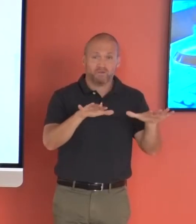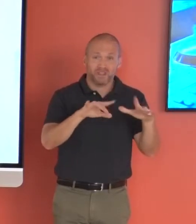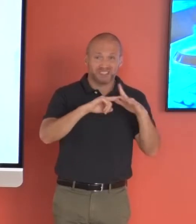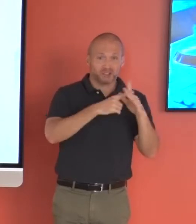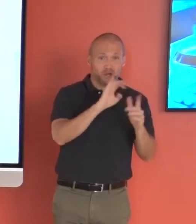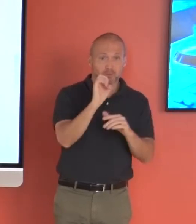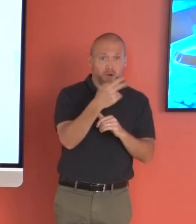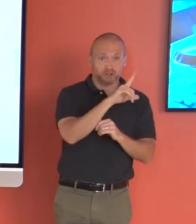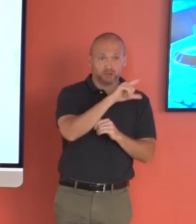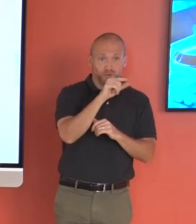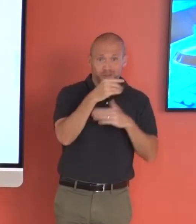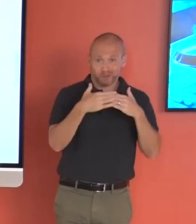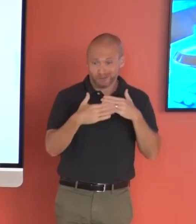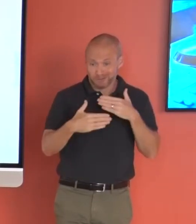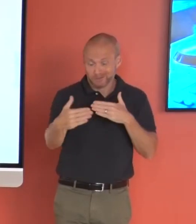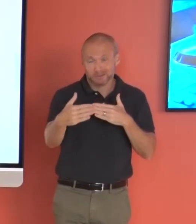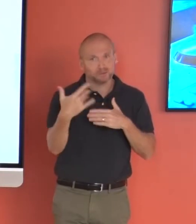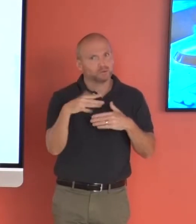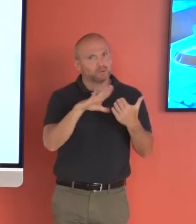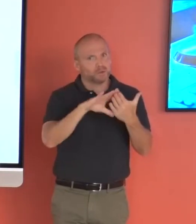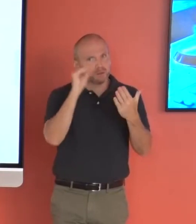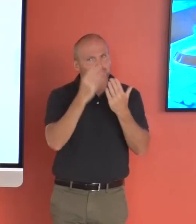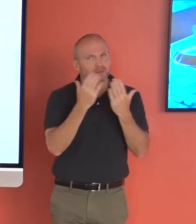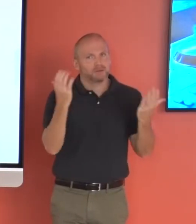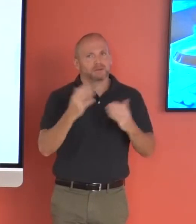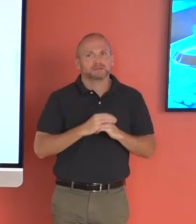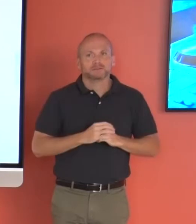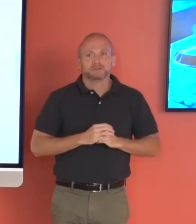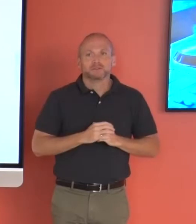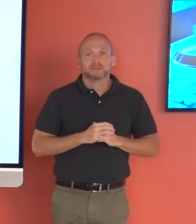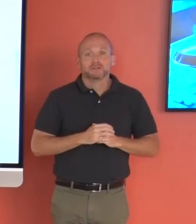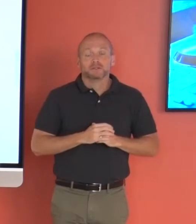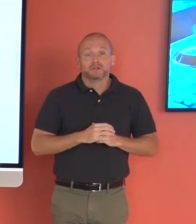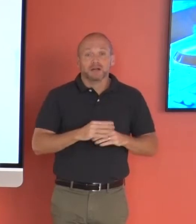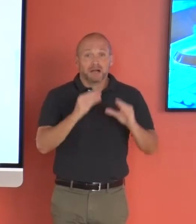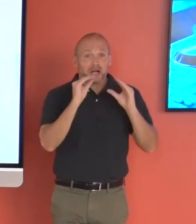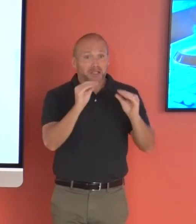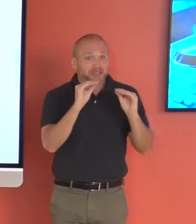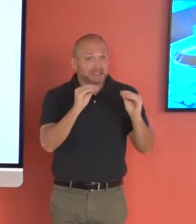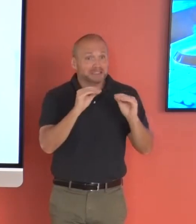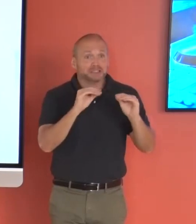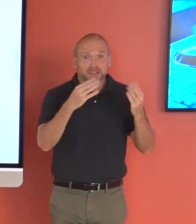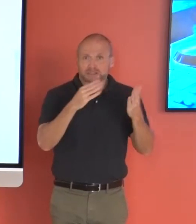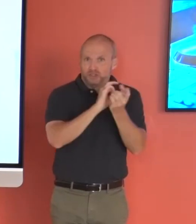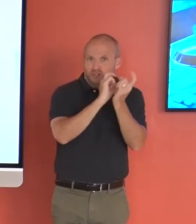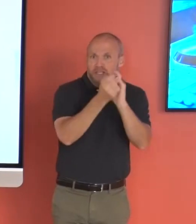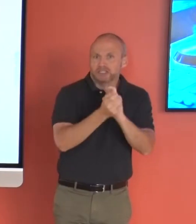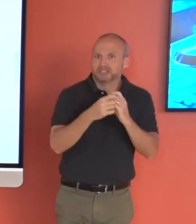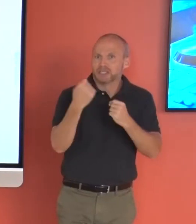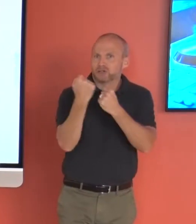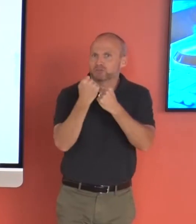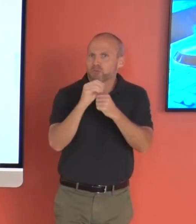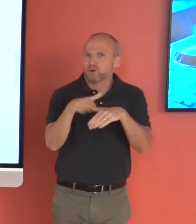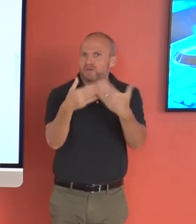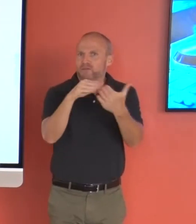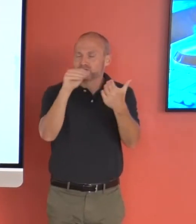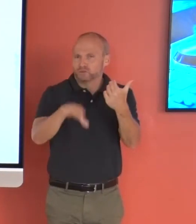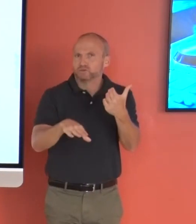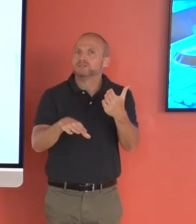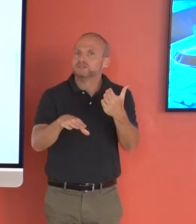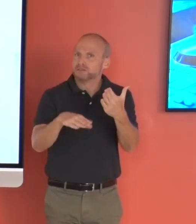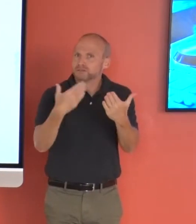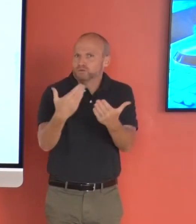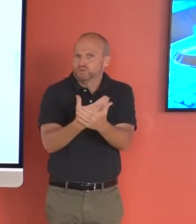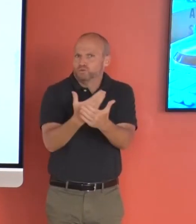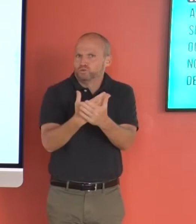and on has taught us a lot. We're teaching in new ways and we're supporting our students in new ways. And so